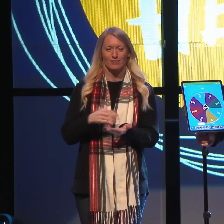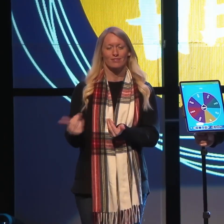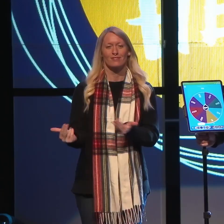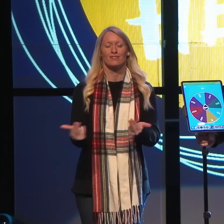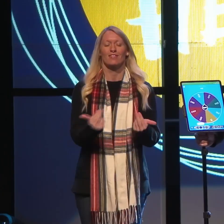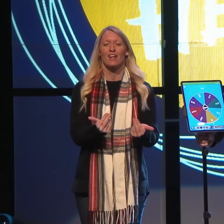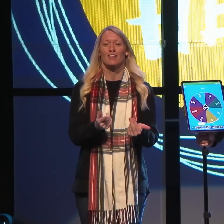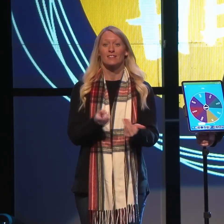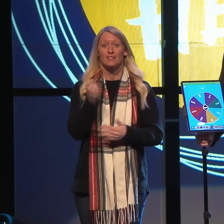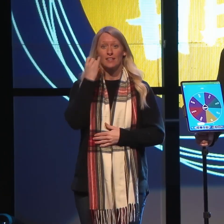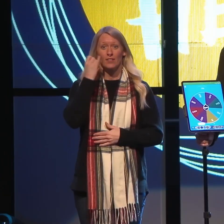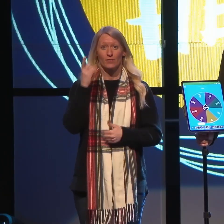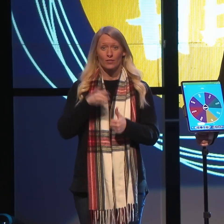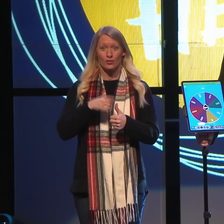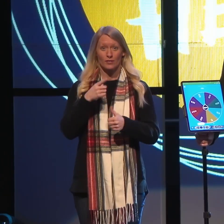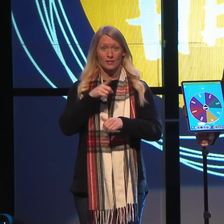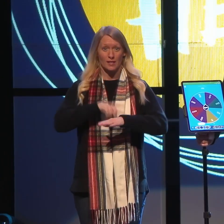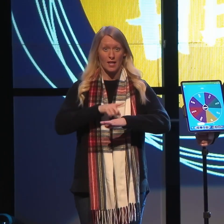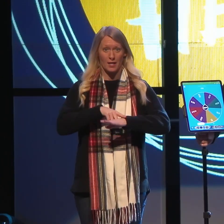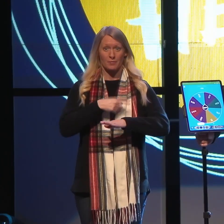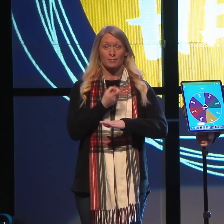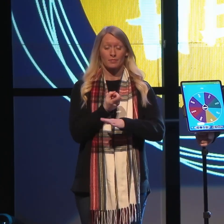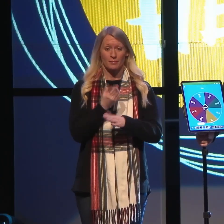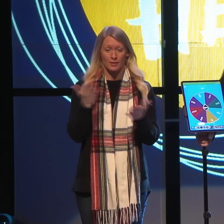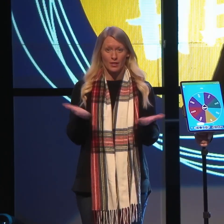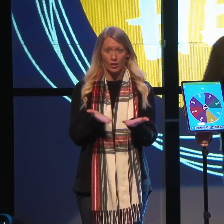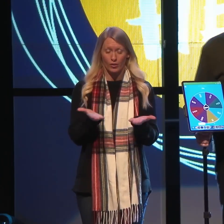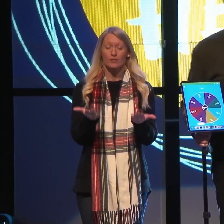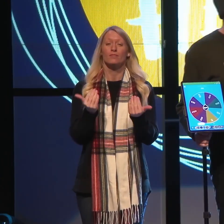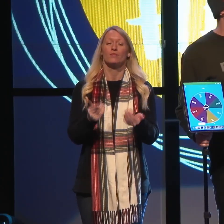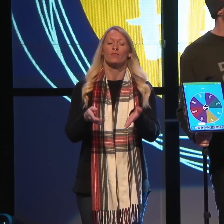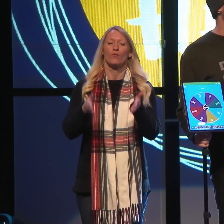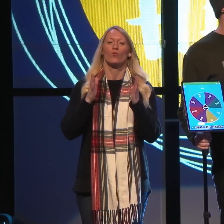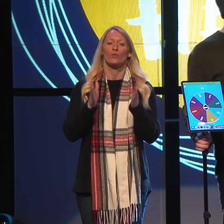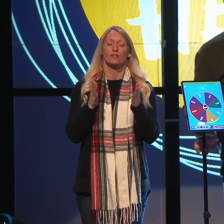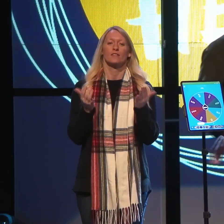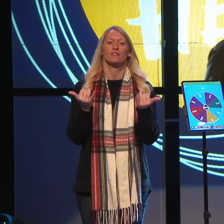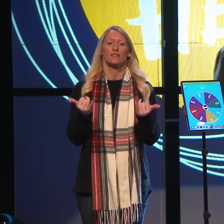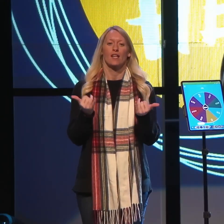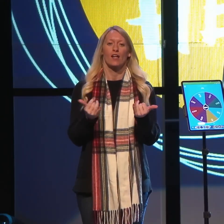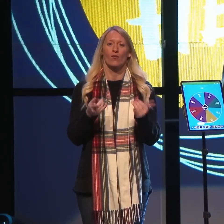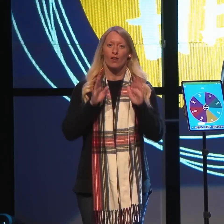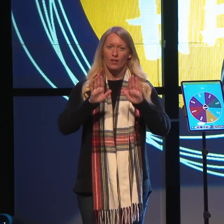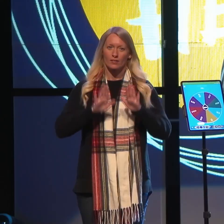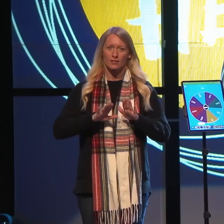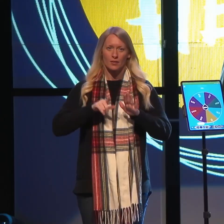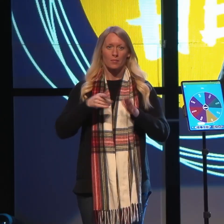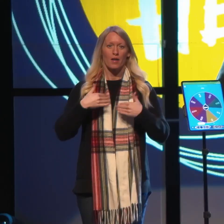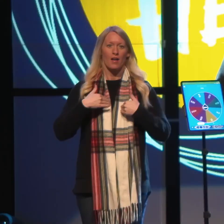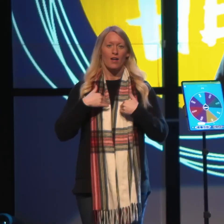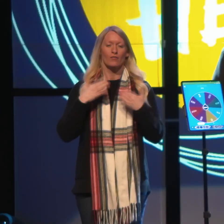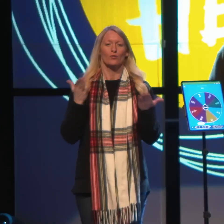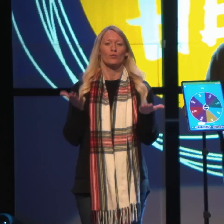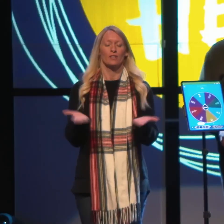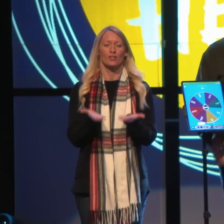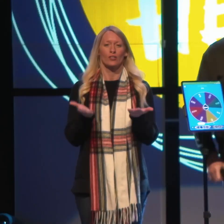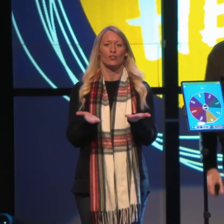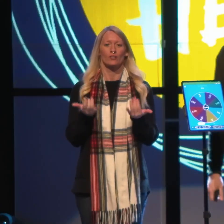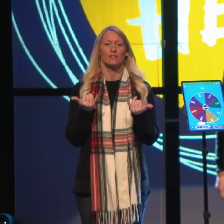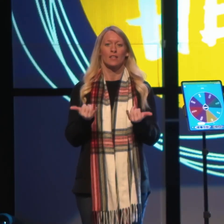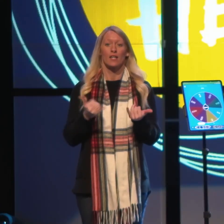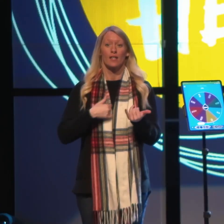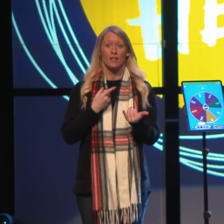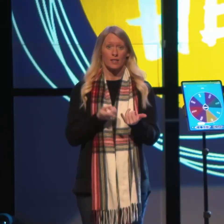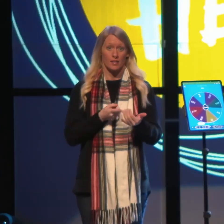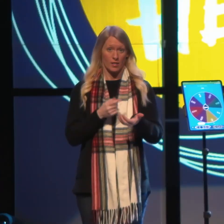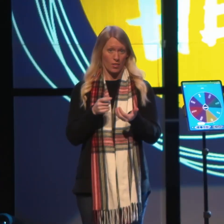Okay, if you're a guest, tune back in. Come on back home with us. Great to have you here. Inside your program, if you are a guest, is my cell phone